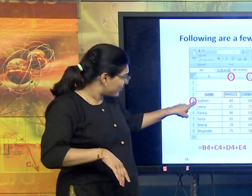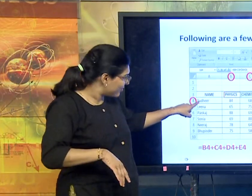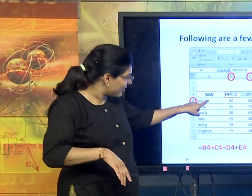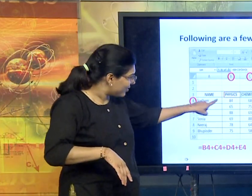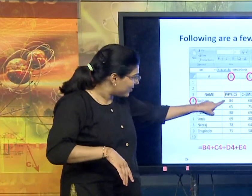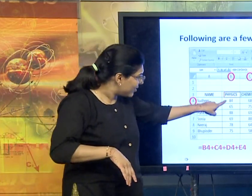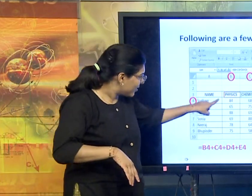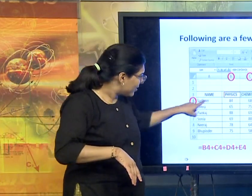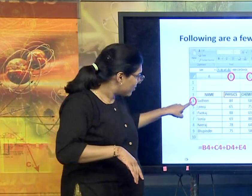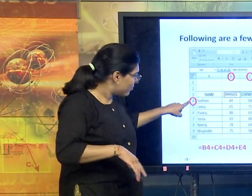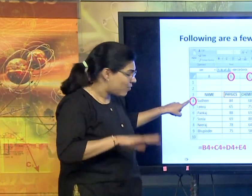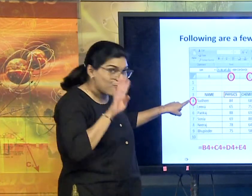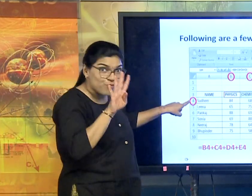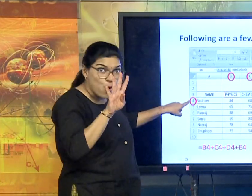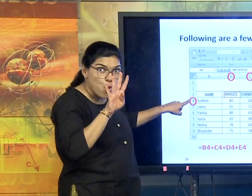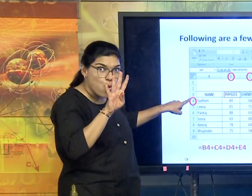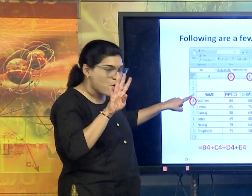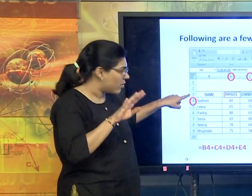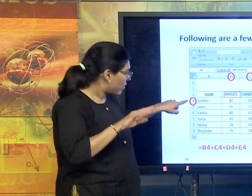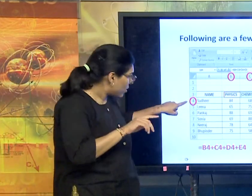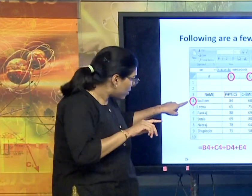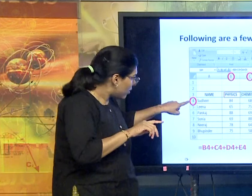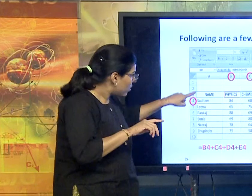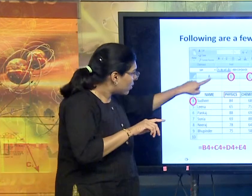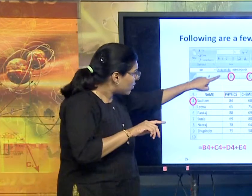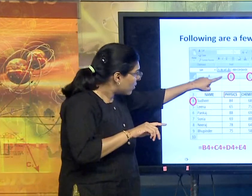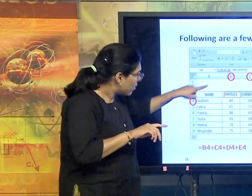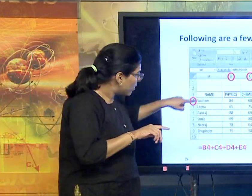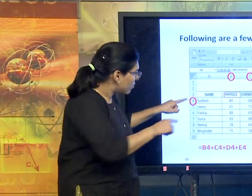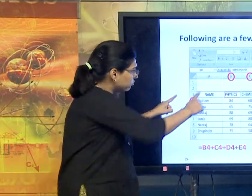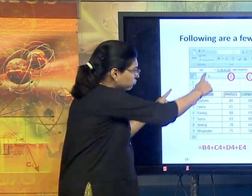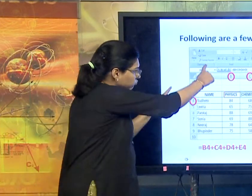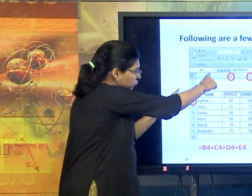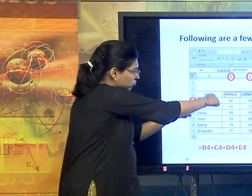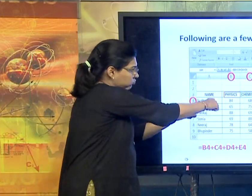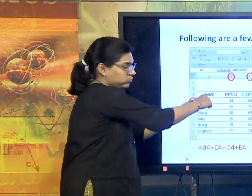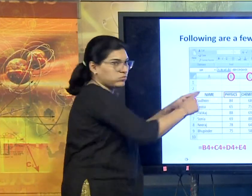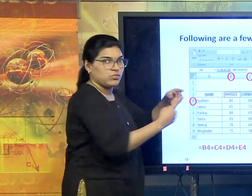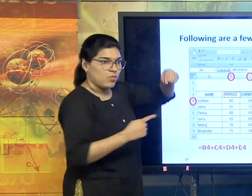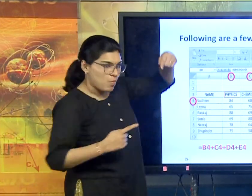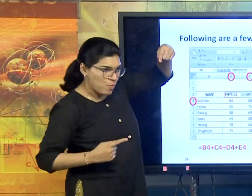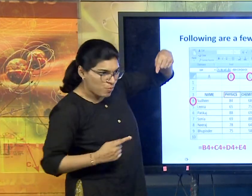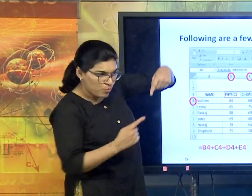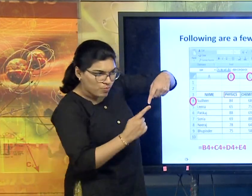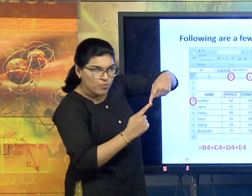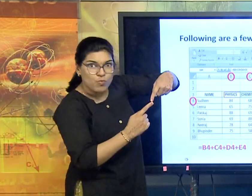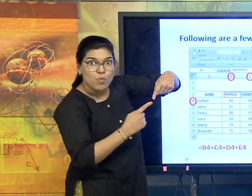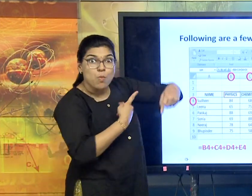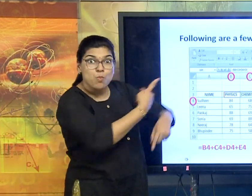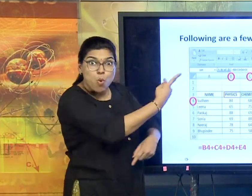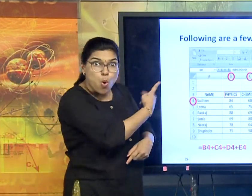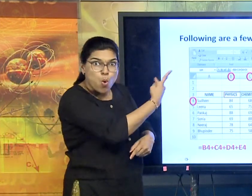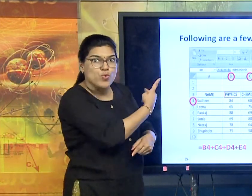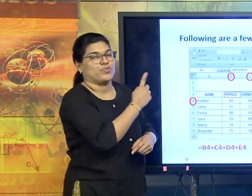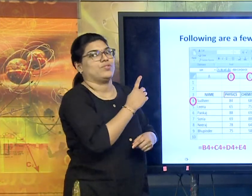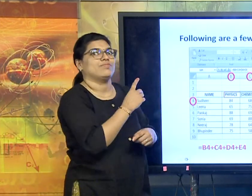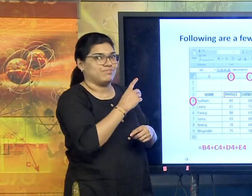4 is the horizontal row number. B is the vertical name,